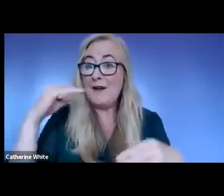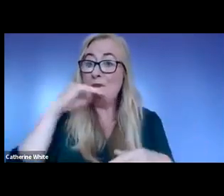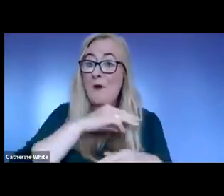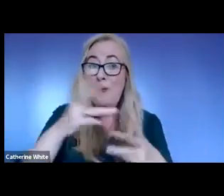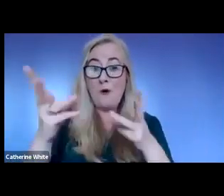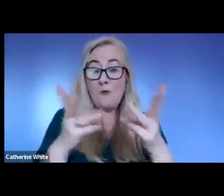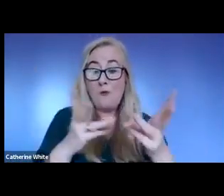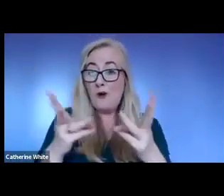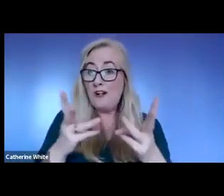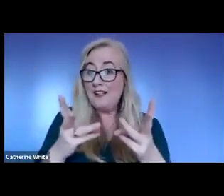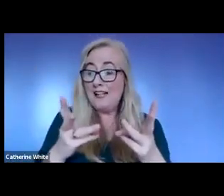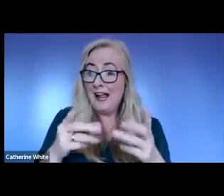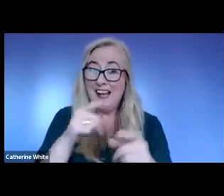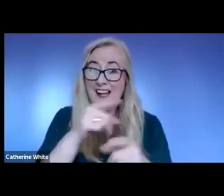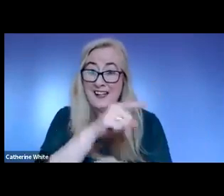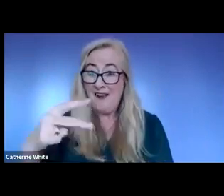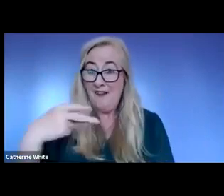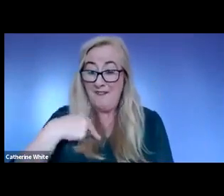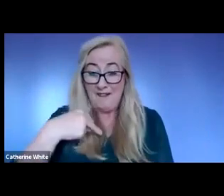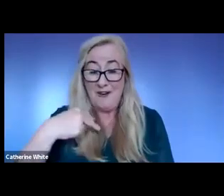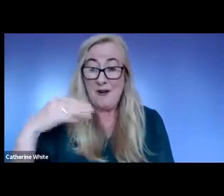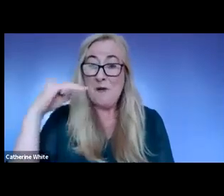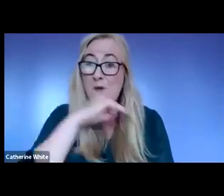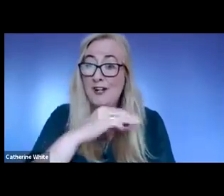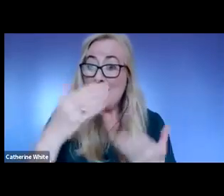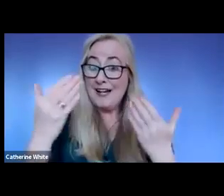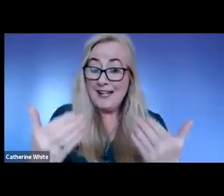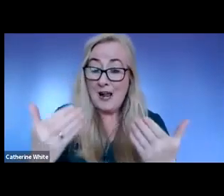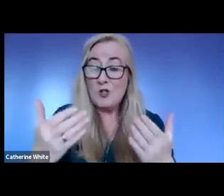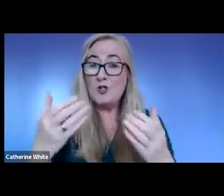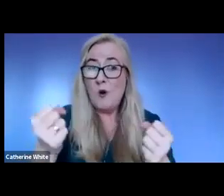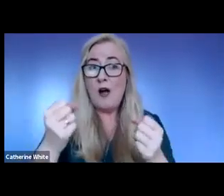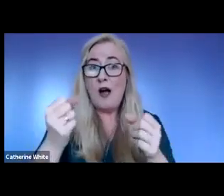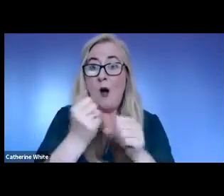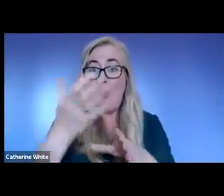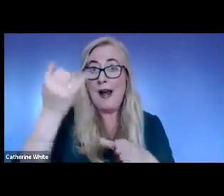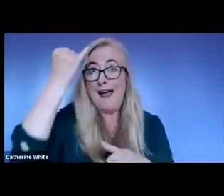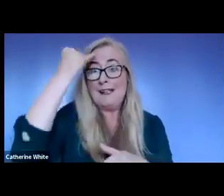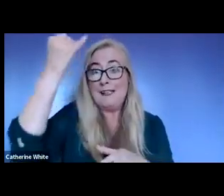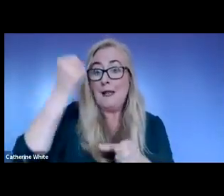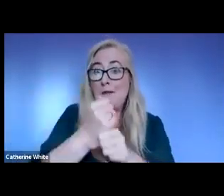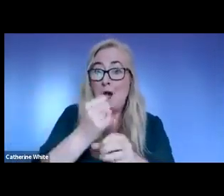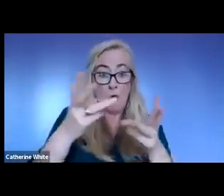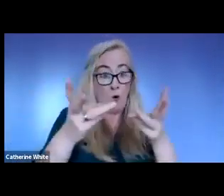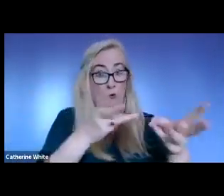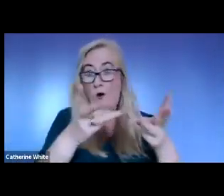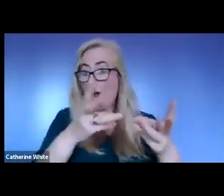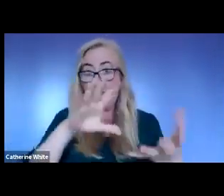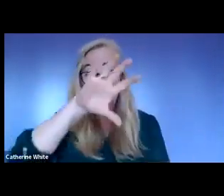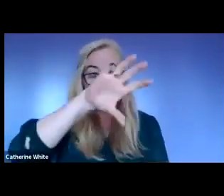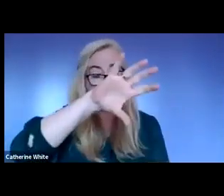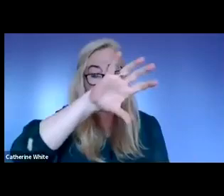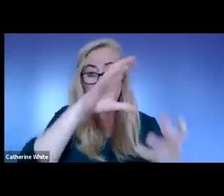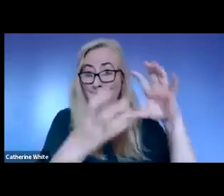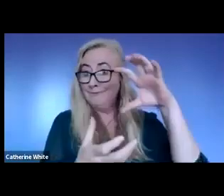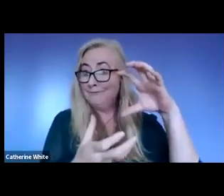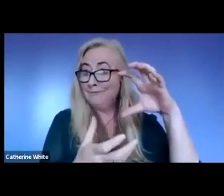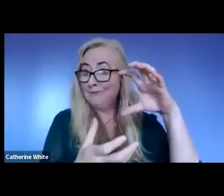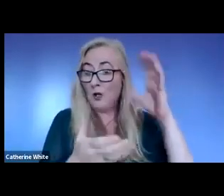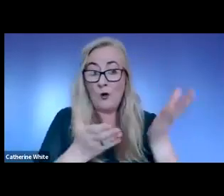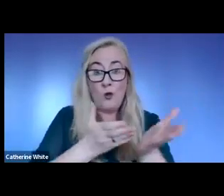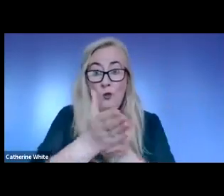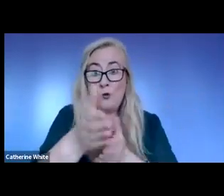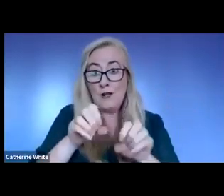are absolutely critical now. You know, so the whole idea of work has been absolutely turned on its head by this